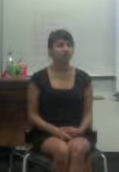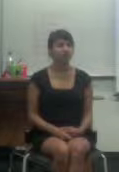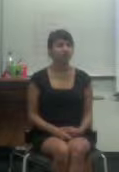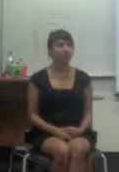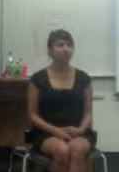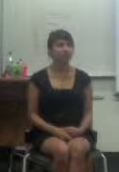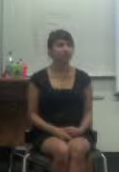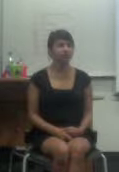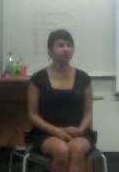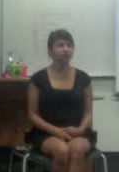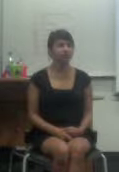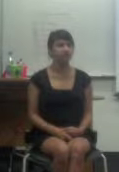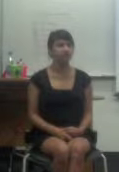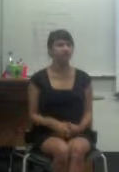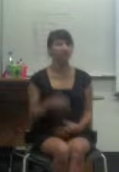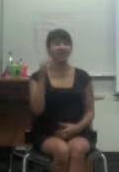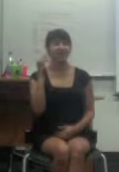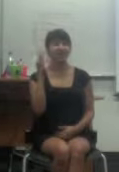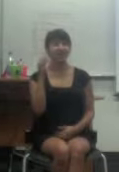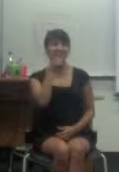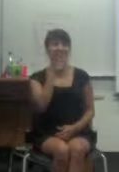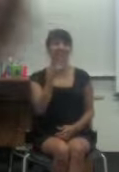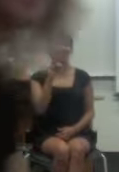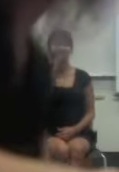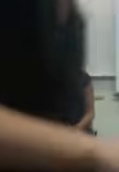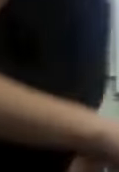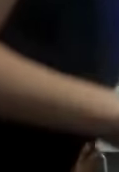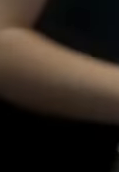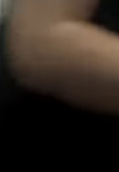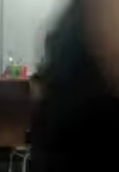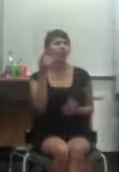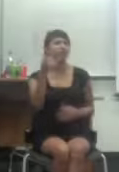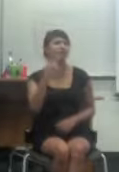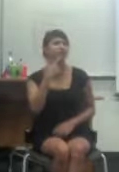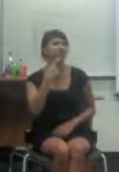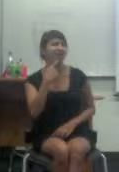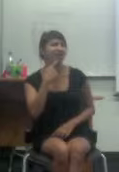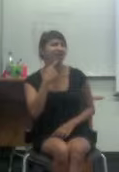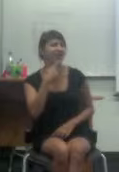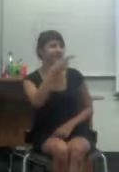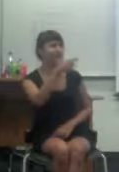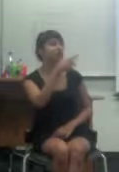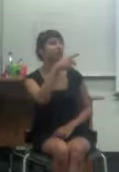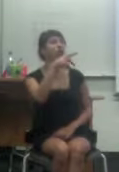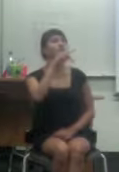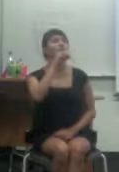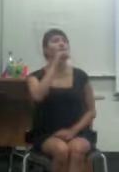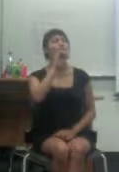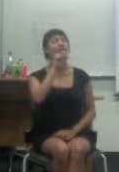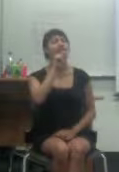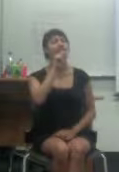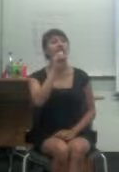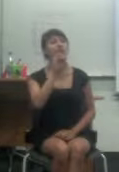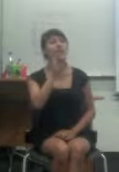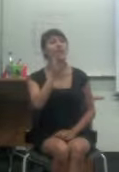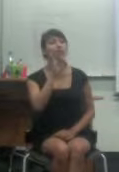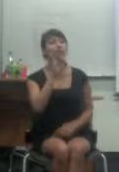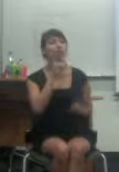Objection. I need point of order. Great. Point of order. I know it's not allowed to take it one